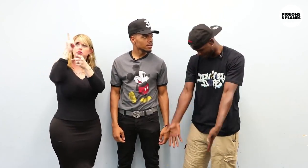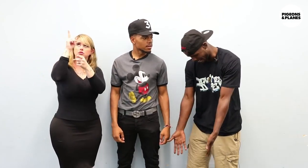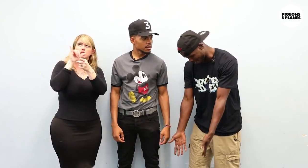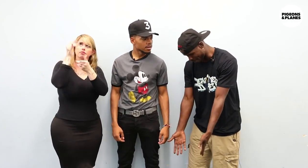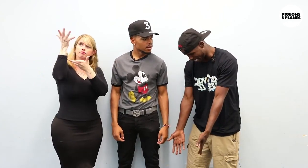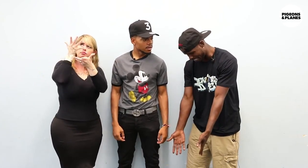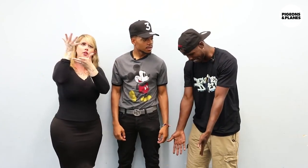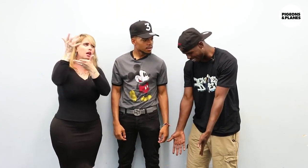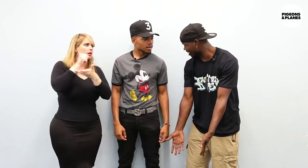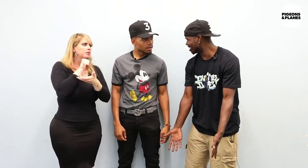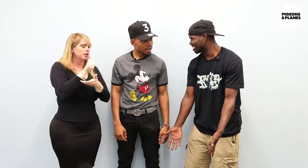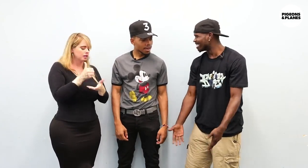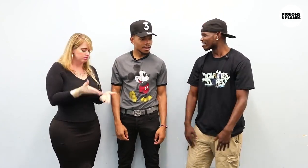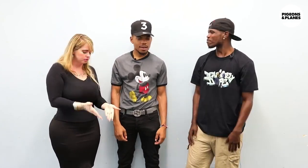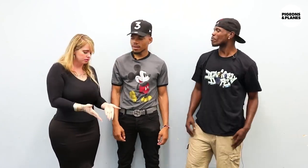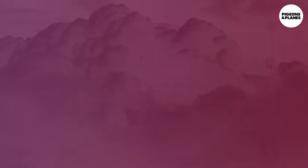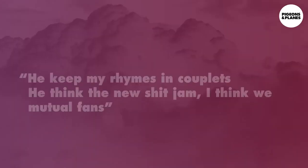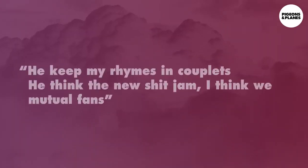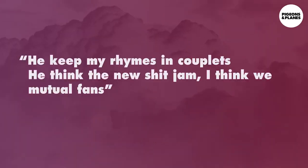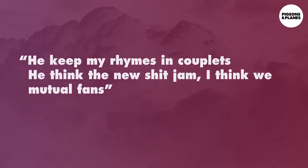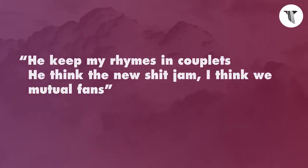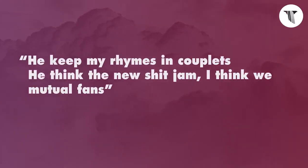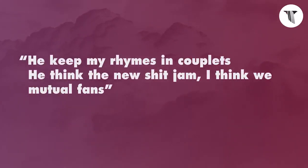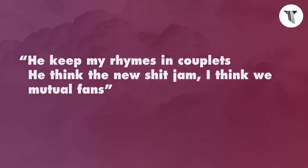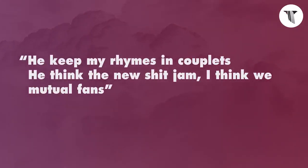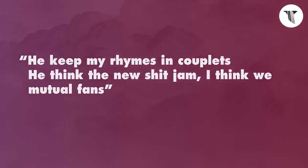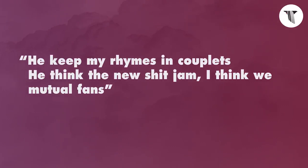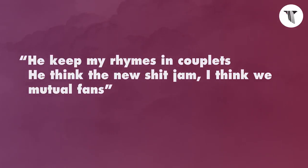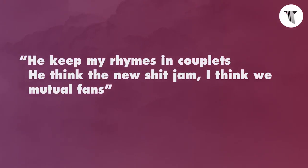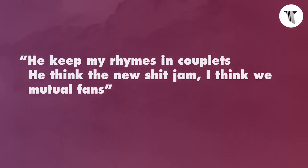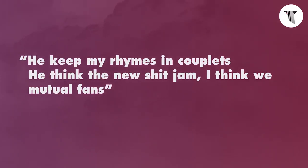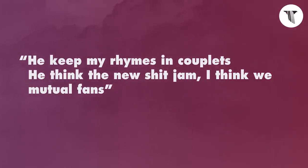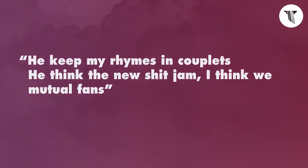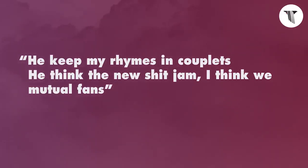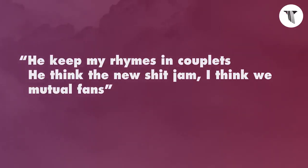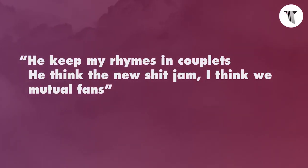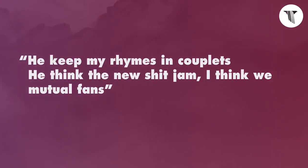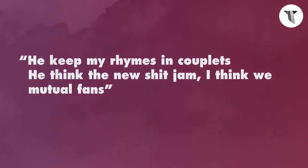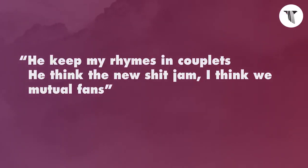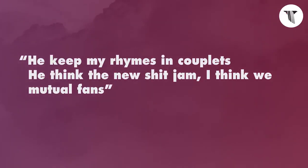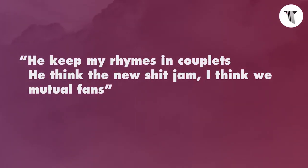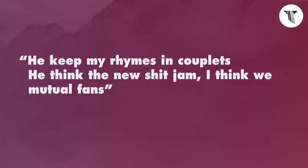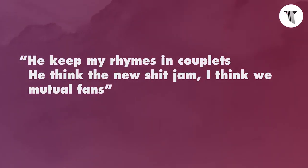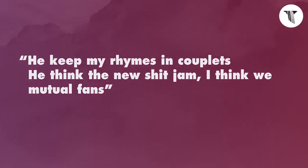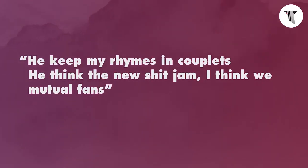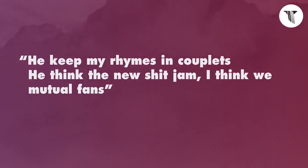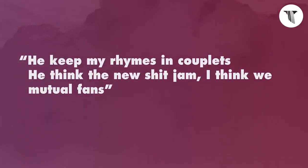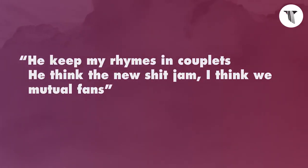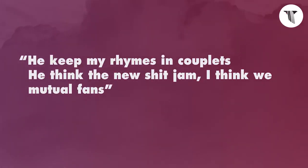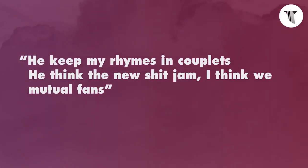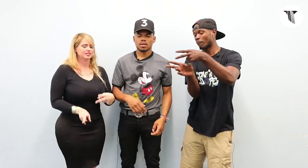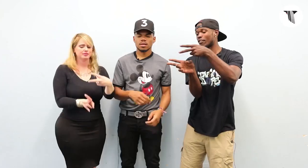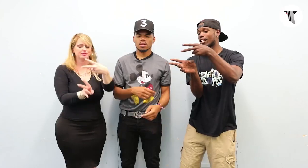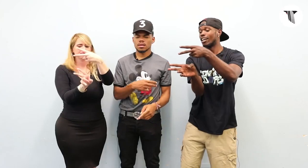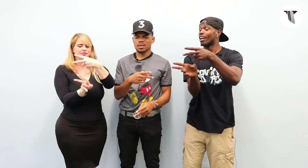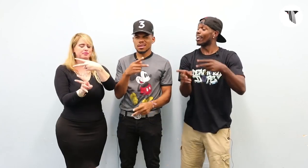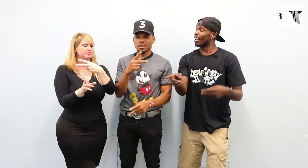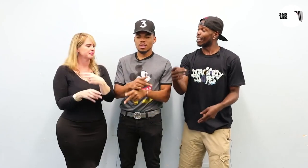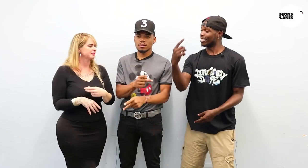not gonna be like God. Yeah. He keep my rhymes in couplets. He think the new shit jam. I think we mutual fans. He keeps